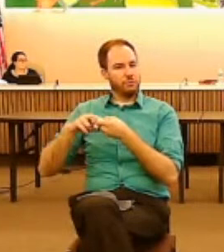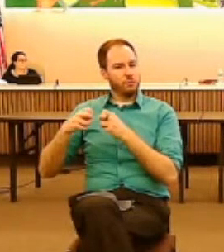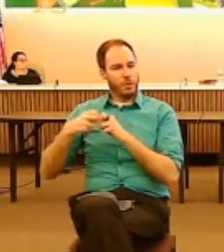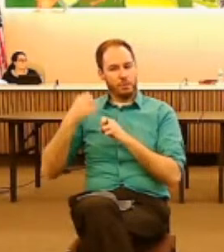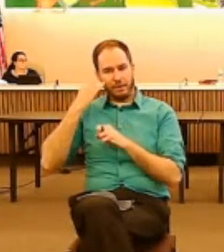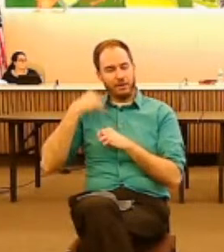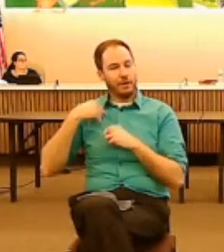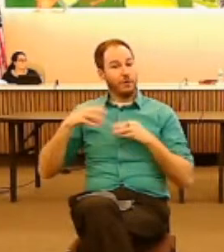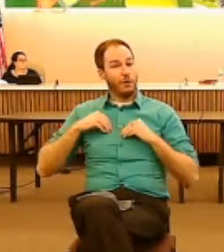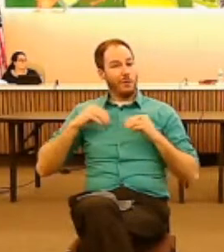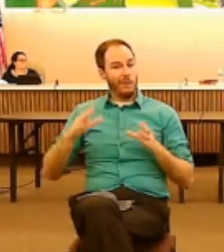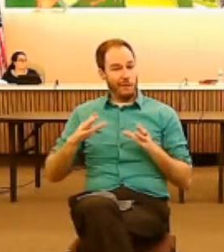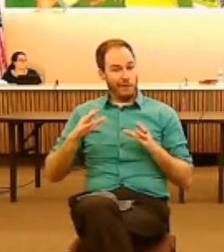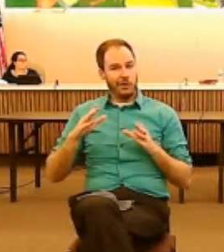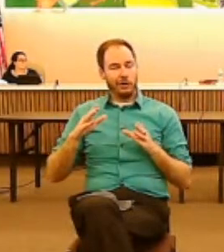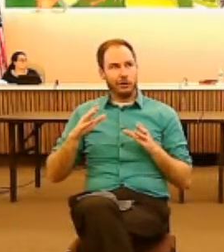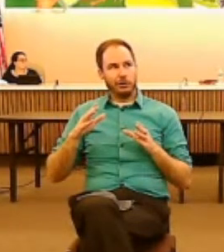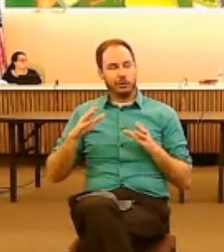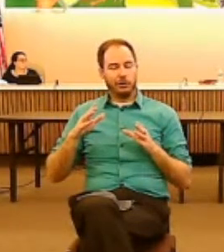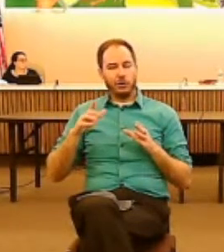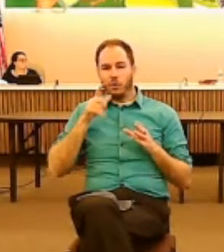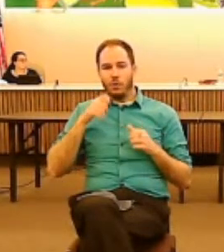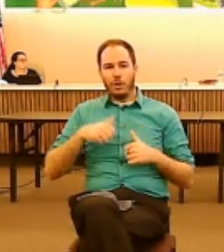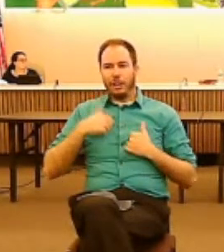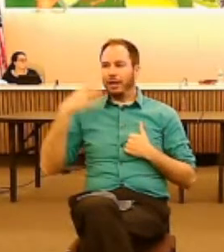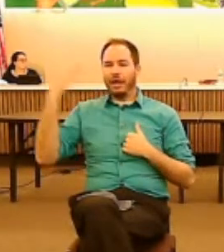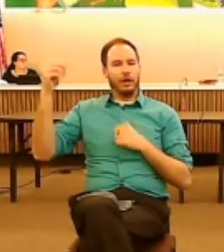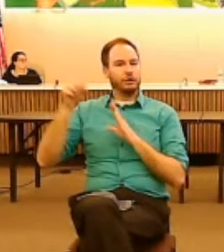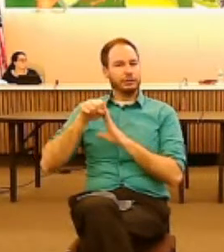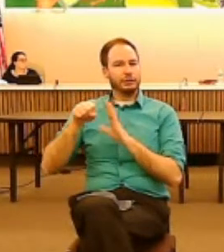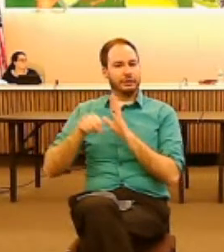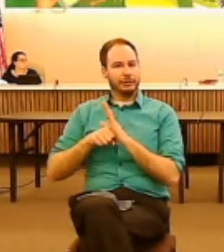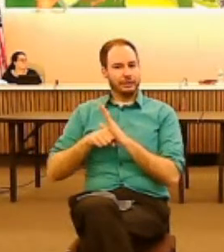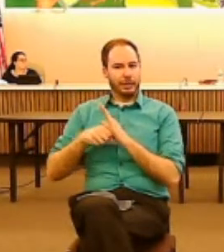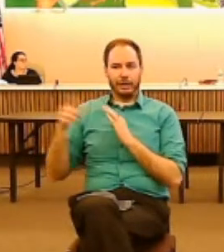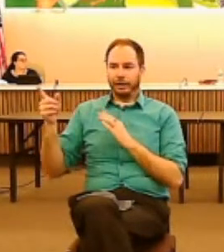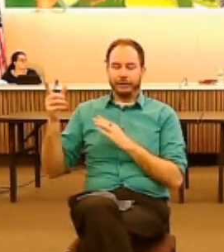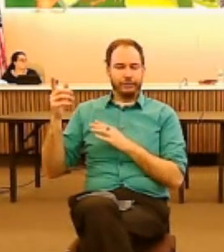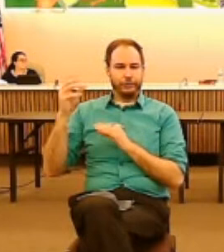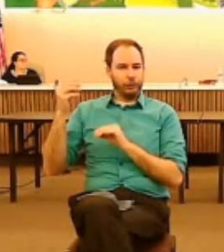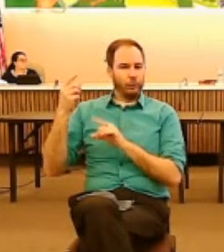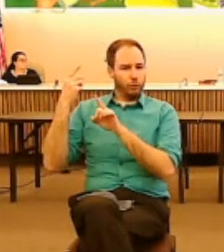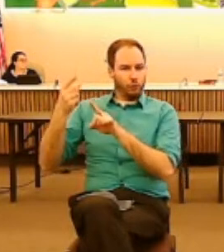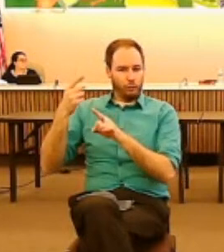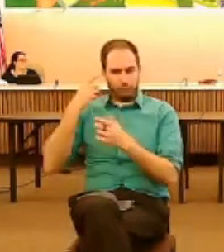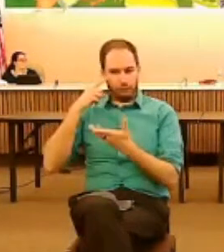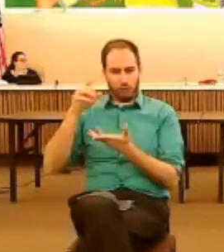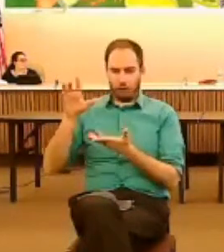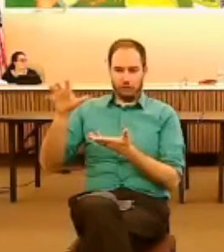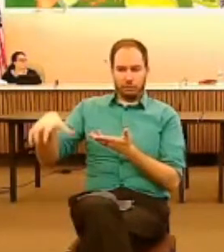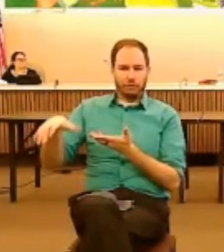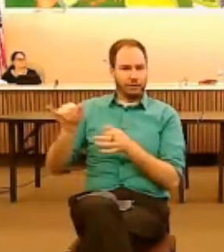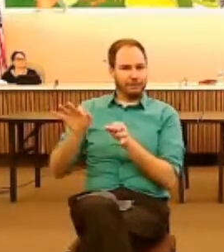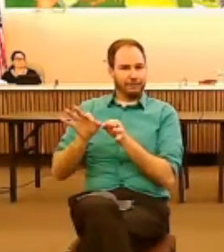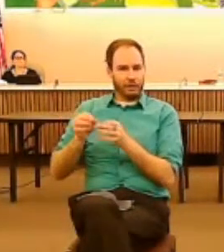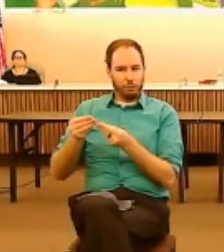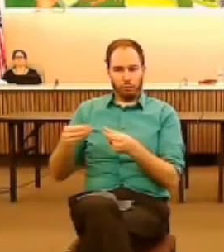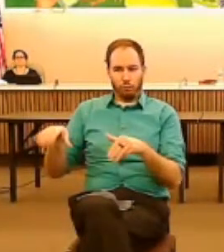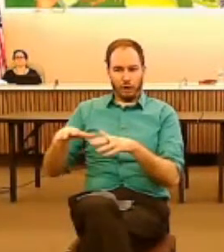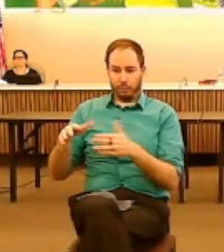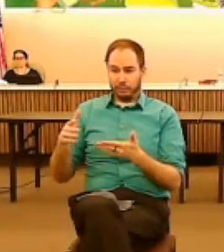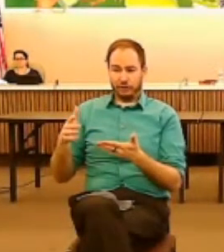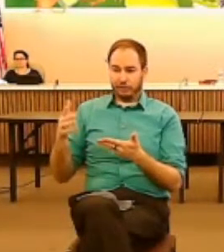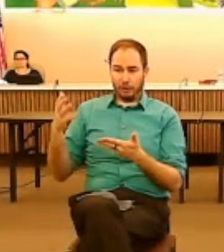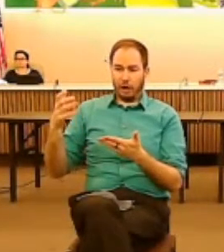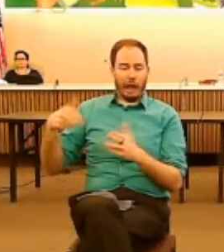an owner who lived out of state and had unrealistic expectations for what the value of his property was.